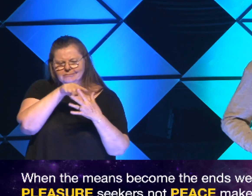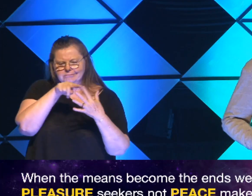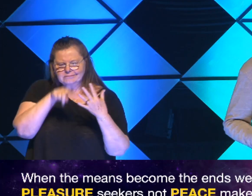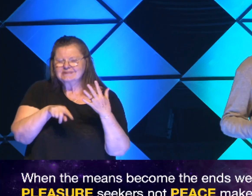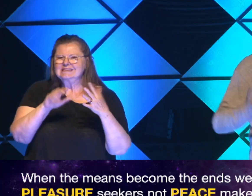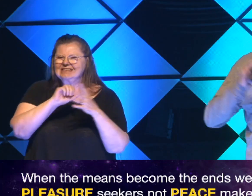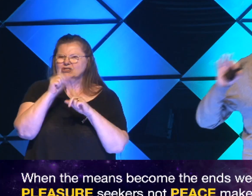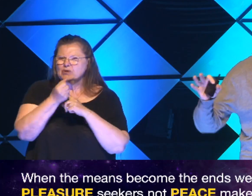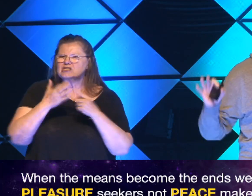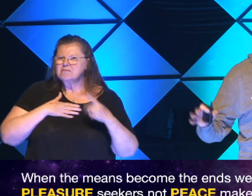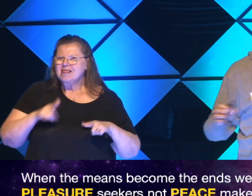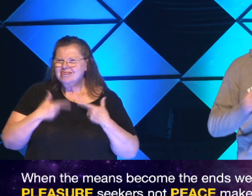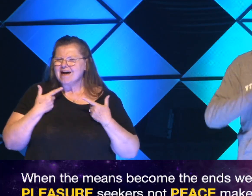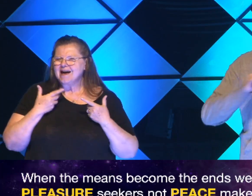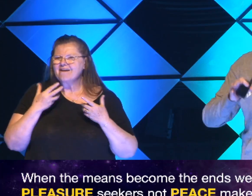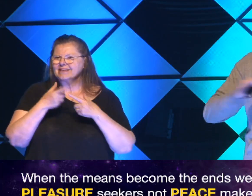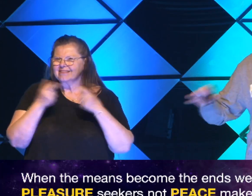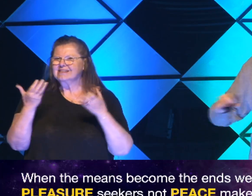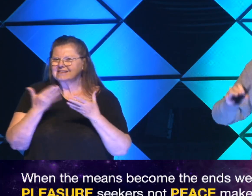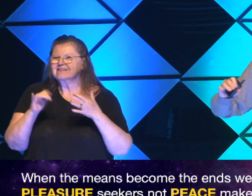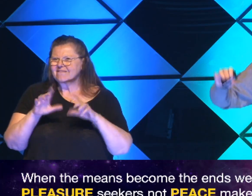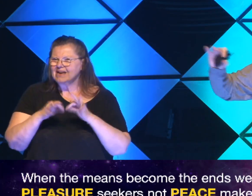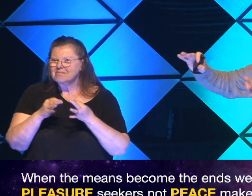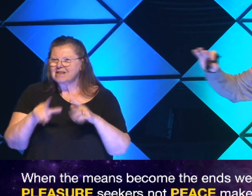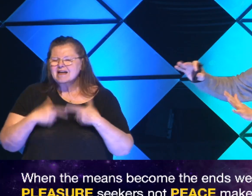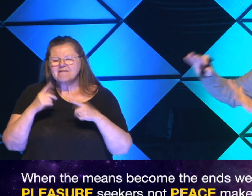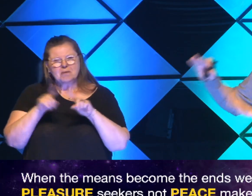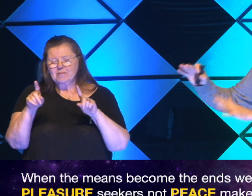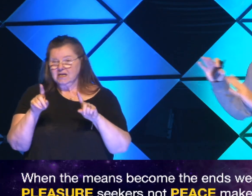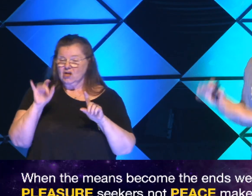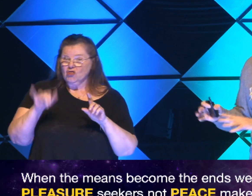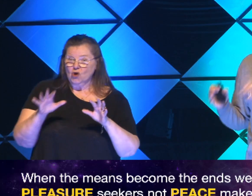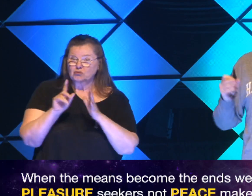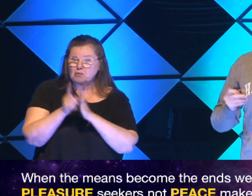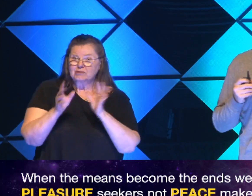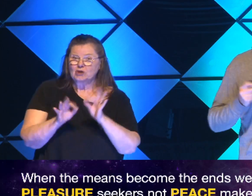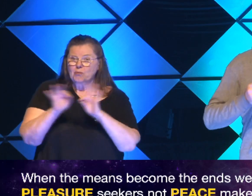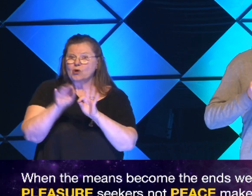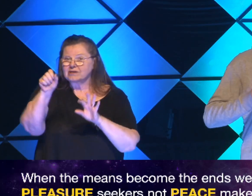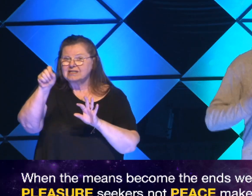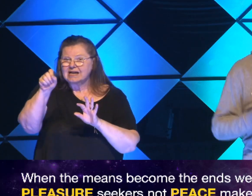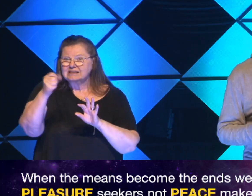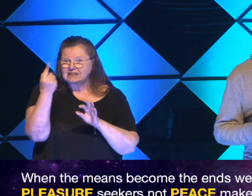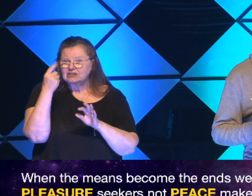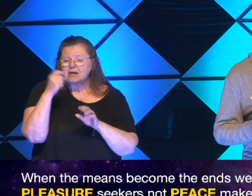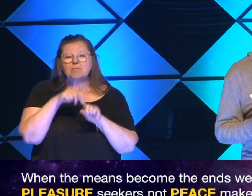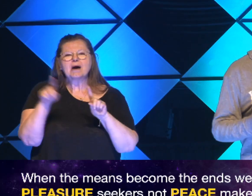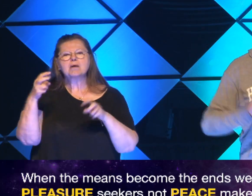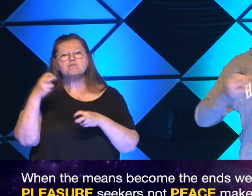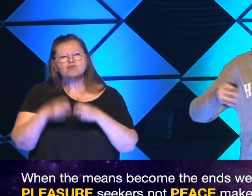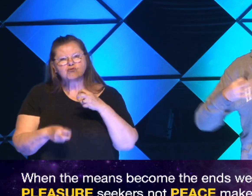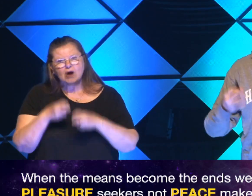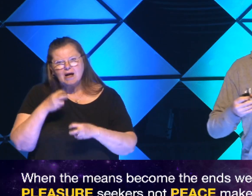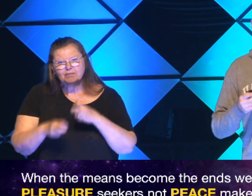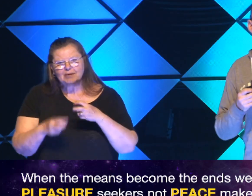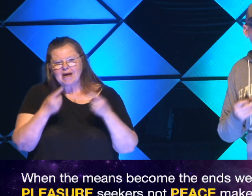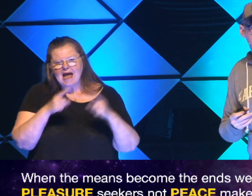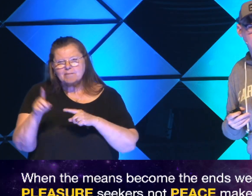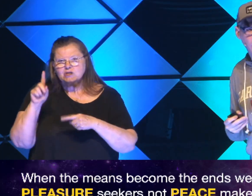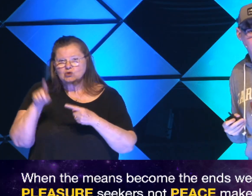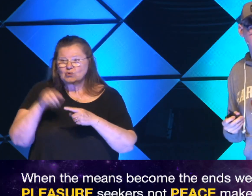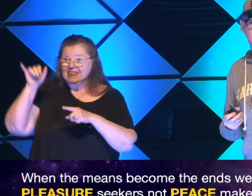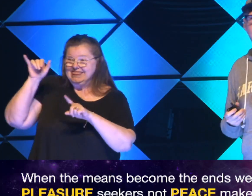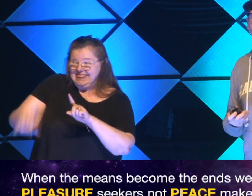in my life. Those are wonderful things. So I'm not saying that those moments aren't important. I'm saying that there's a problem that exists when